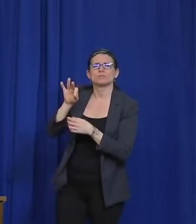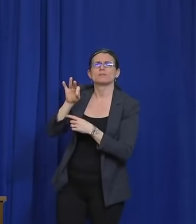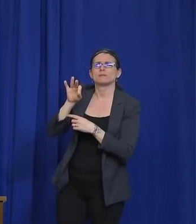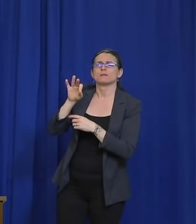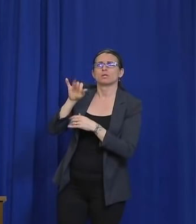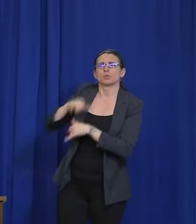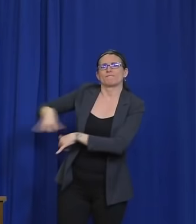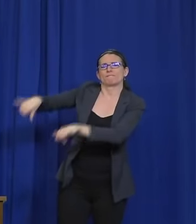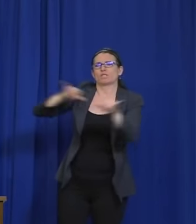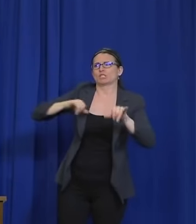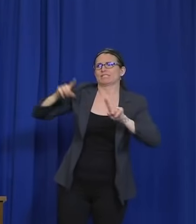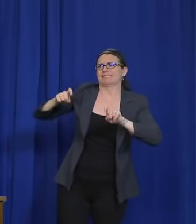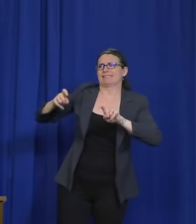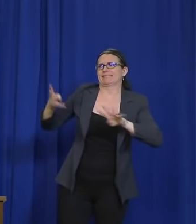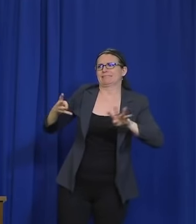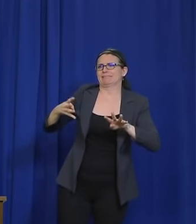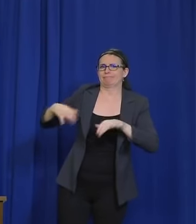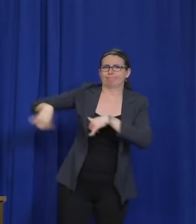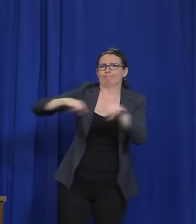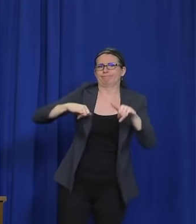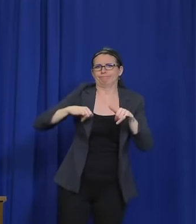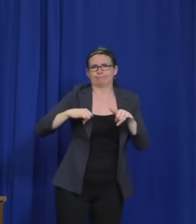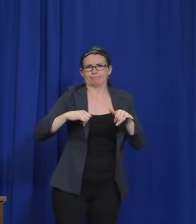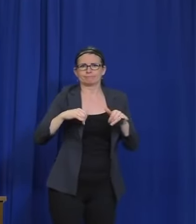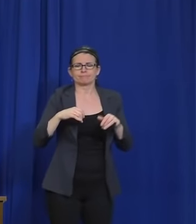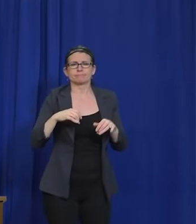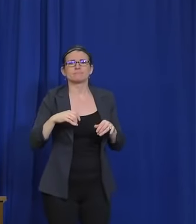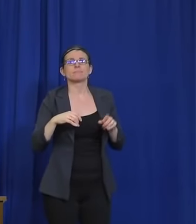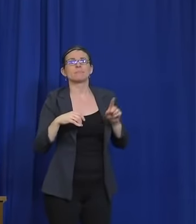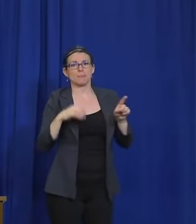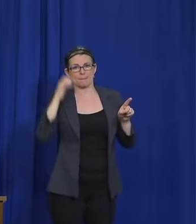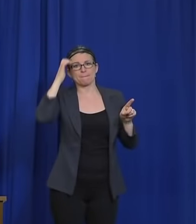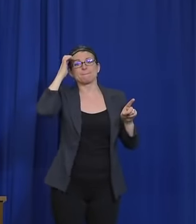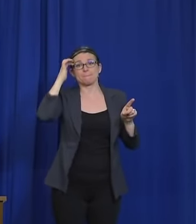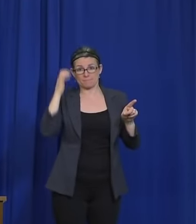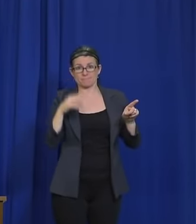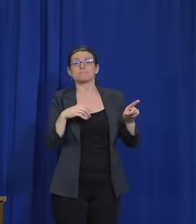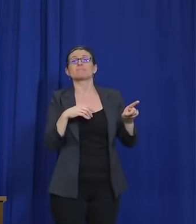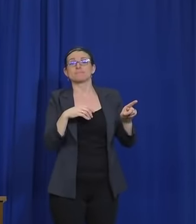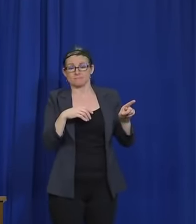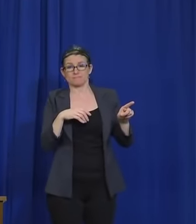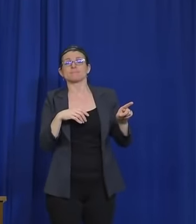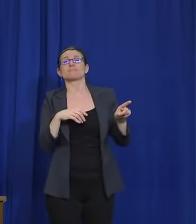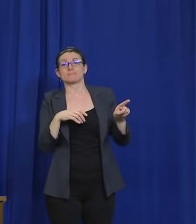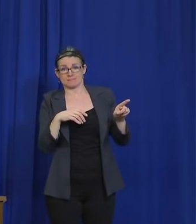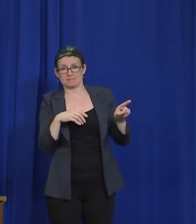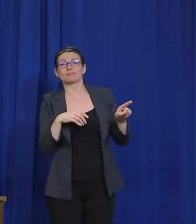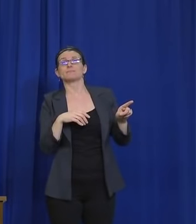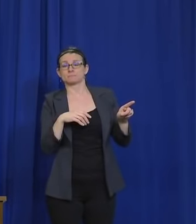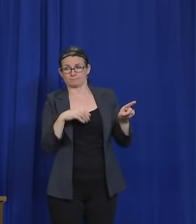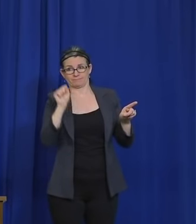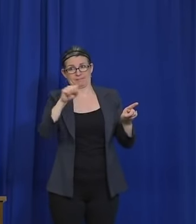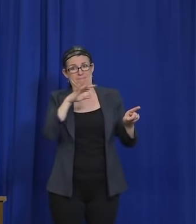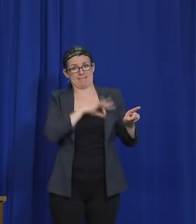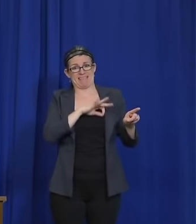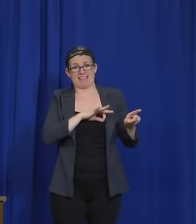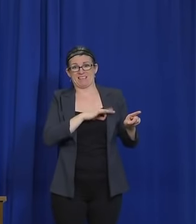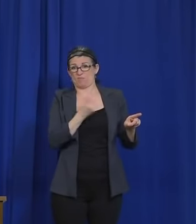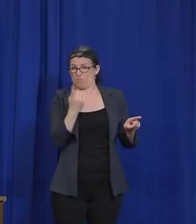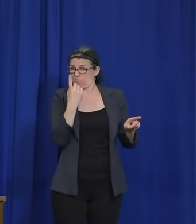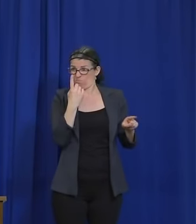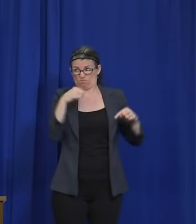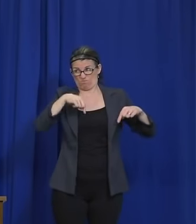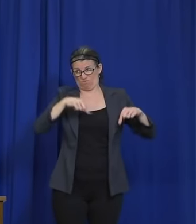of universal testing in Maine, one of the first states to do so, in the context of an outbreak in a congregate living